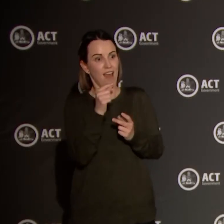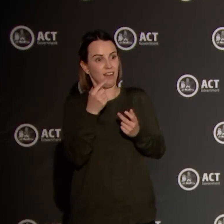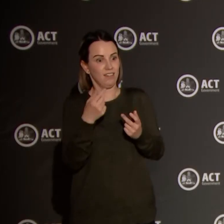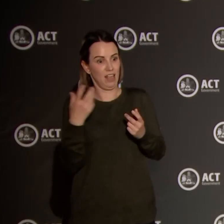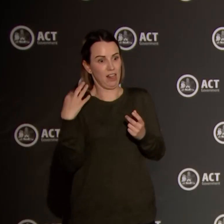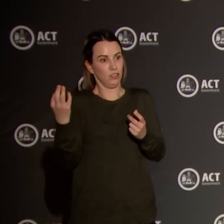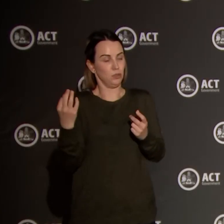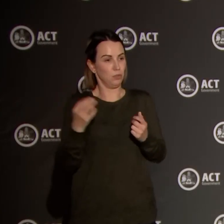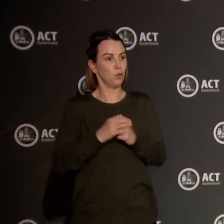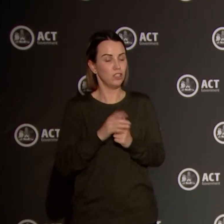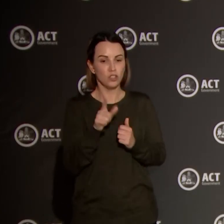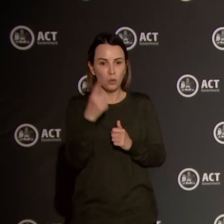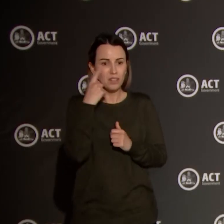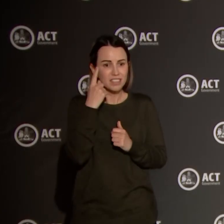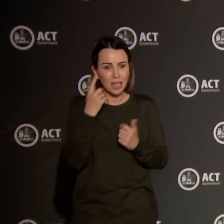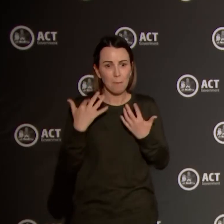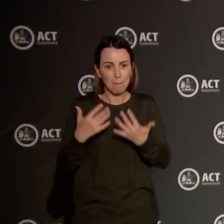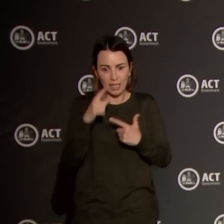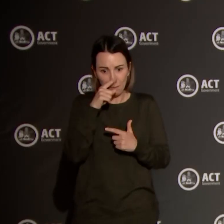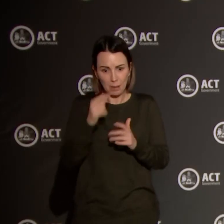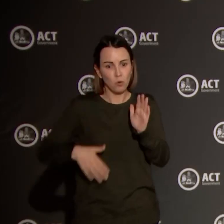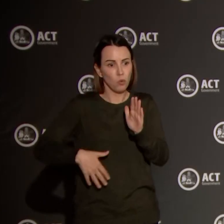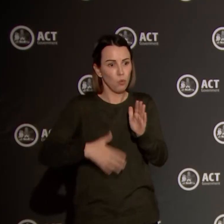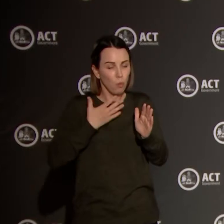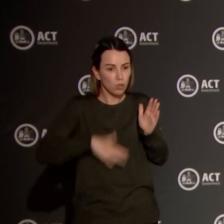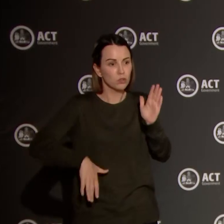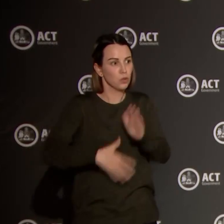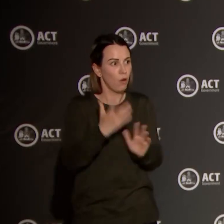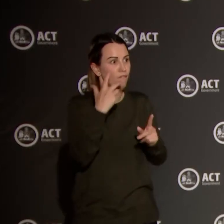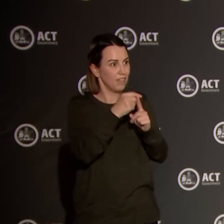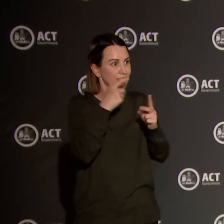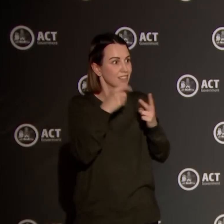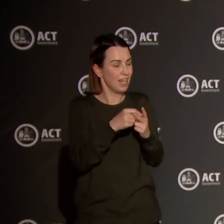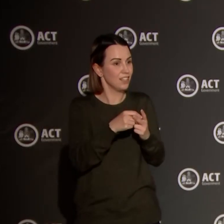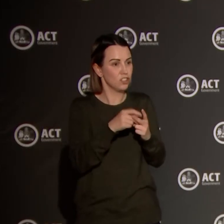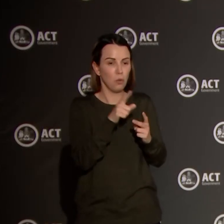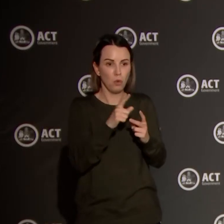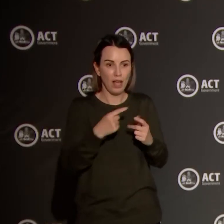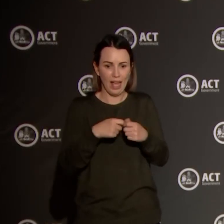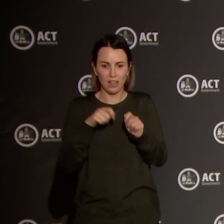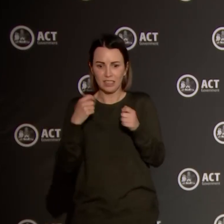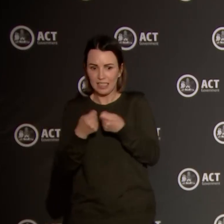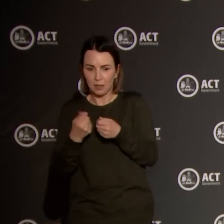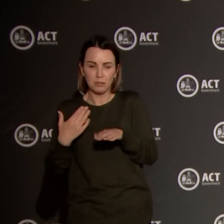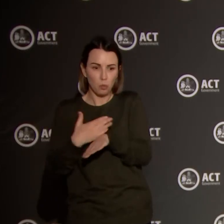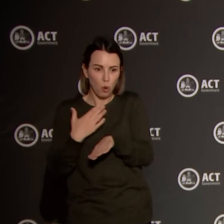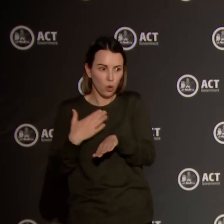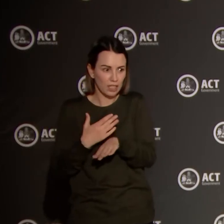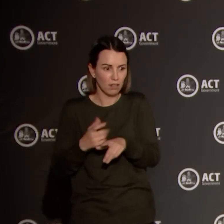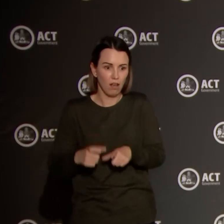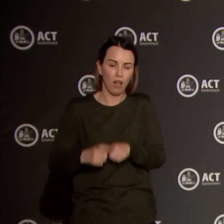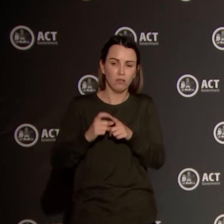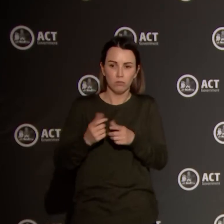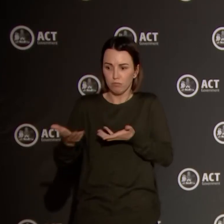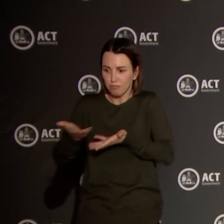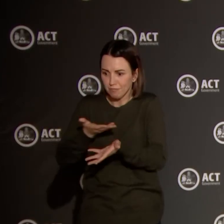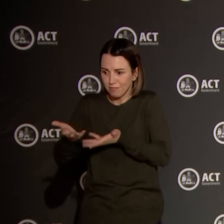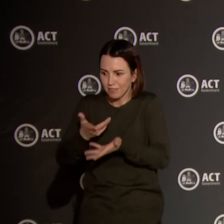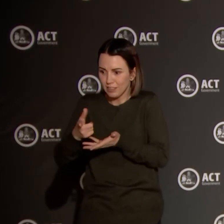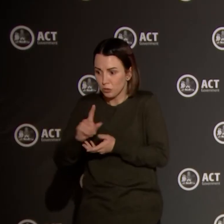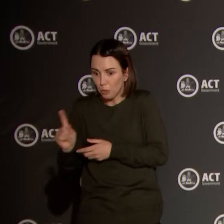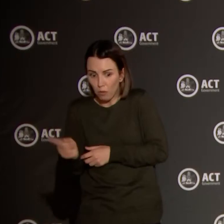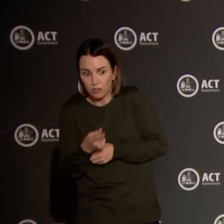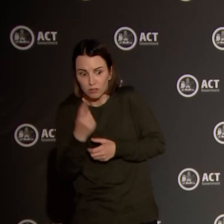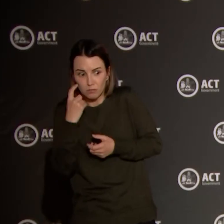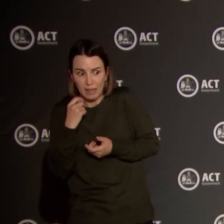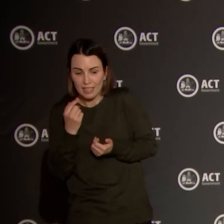disability coming forward, wanting to get vaccinated. Our teams are working really, really hard to ensure that that's the case, including through our in-reach into specialist